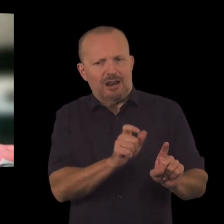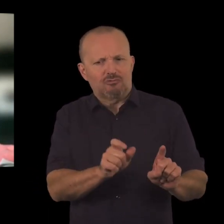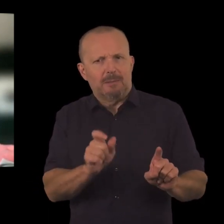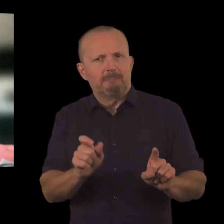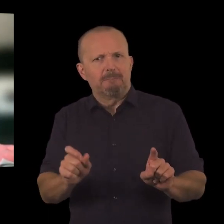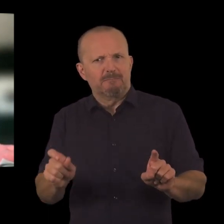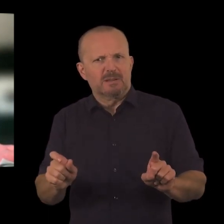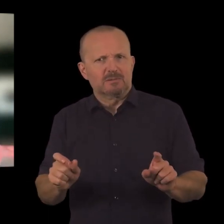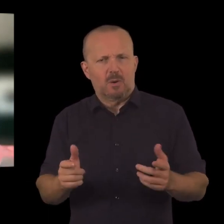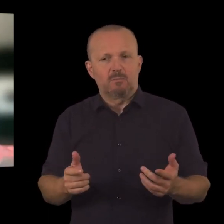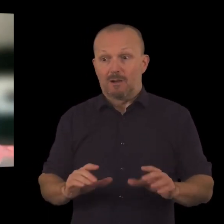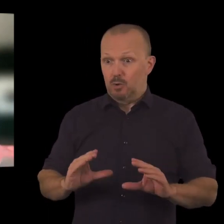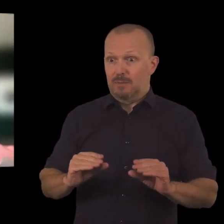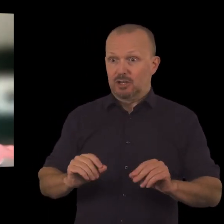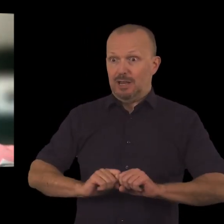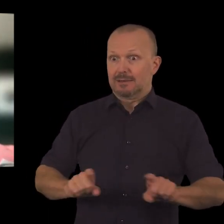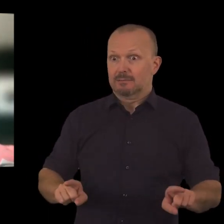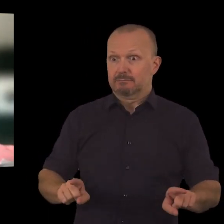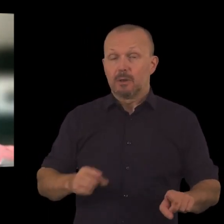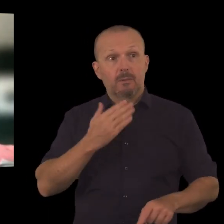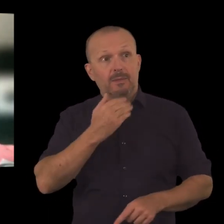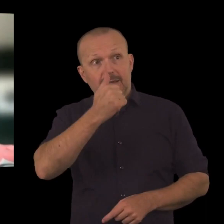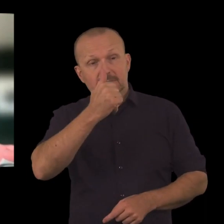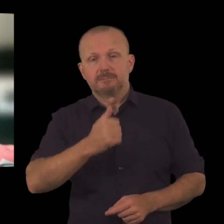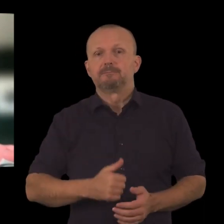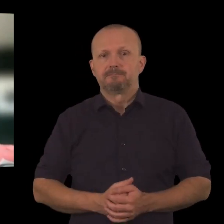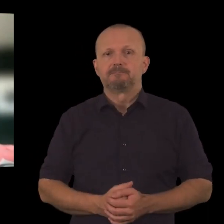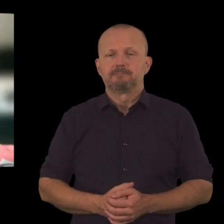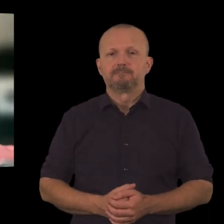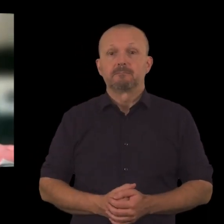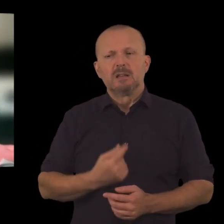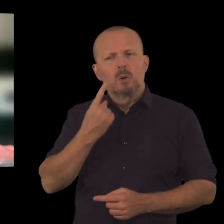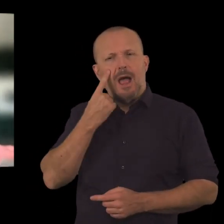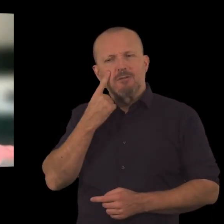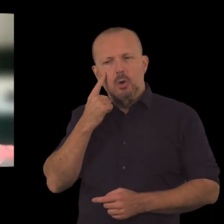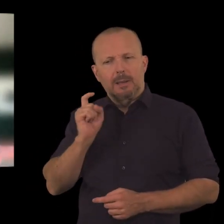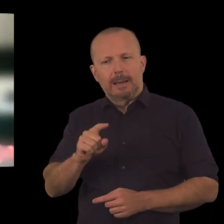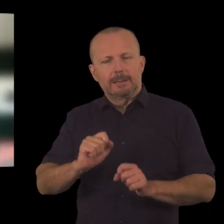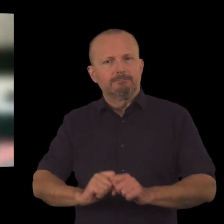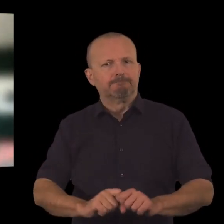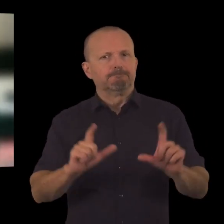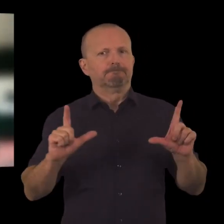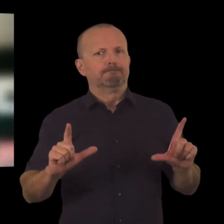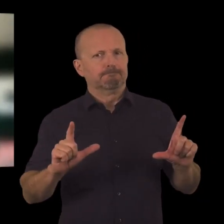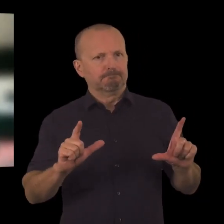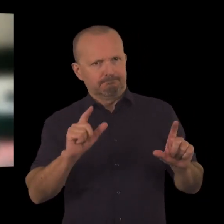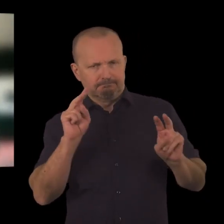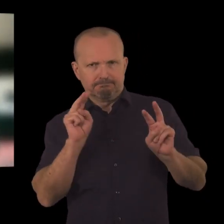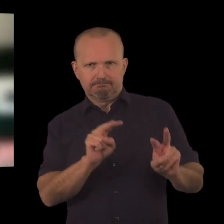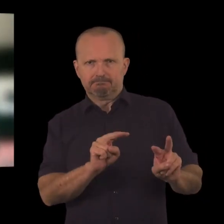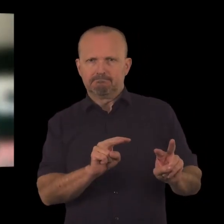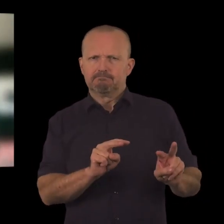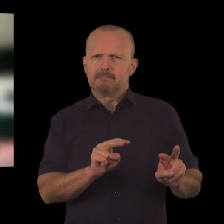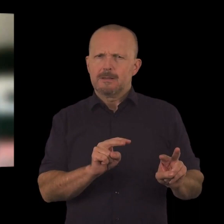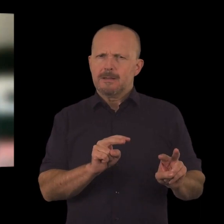because a lot of different groups seem to have that same acronym. There you go. I've put it in the chat.